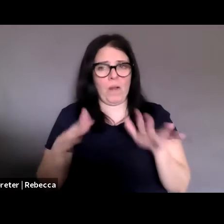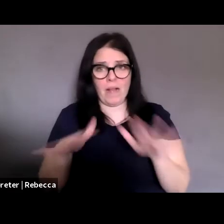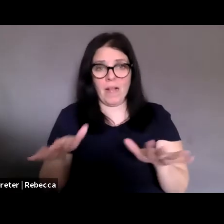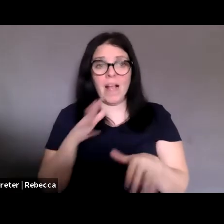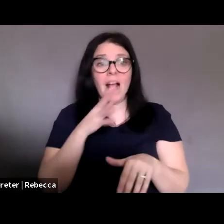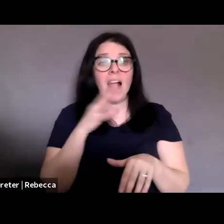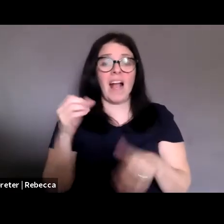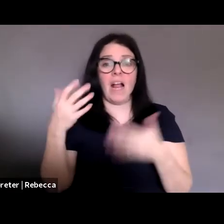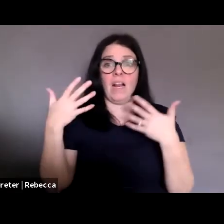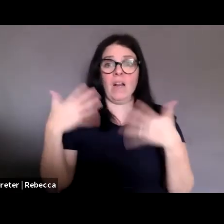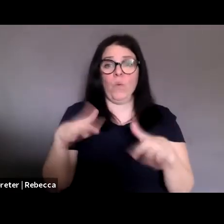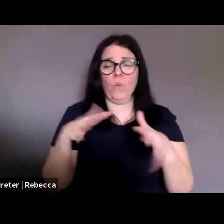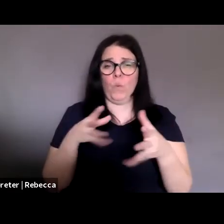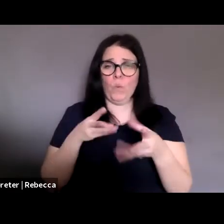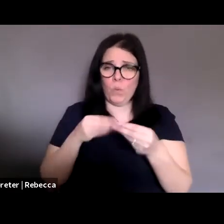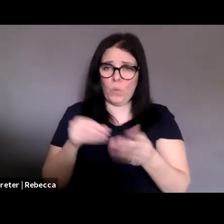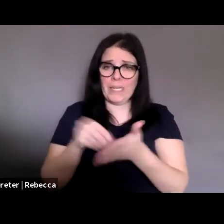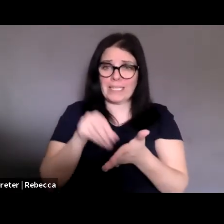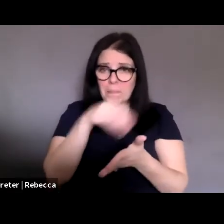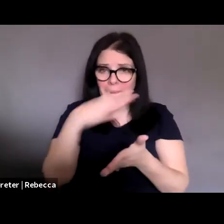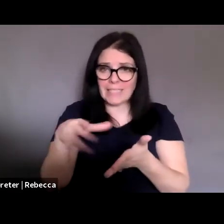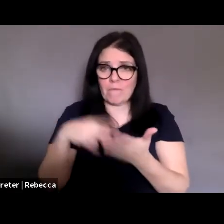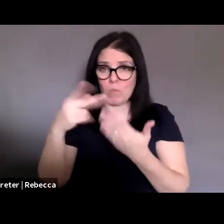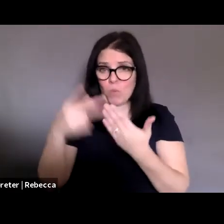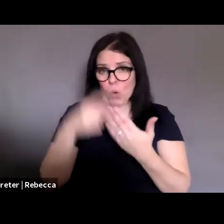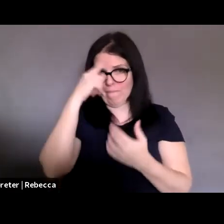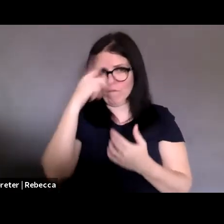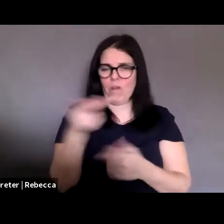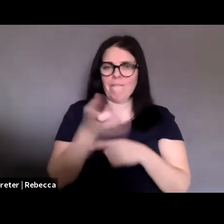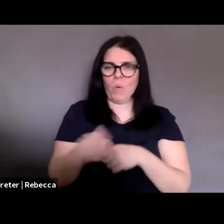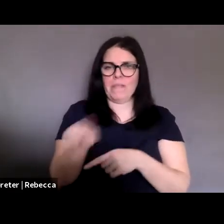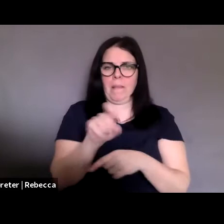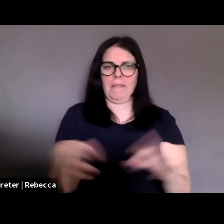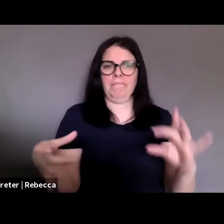expensive reunification programs on these families.